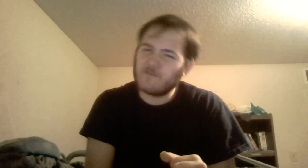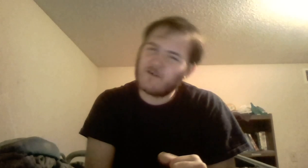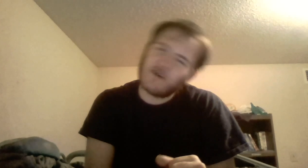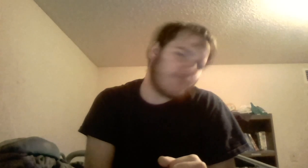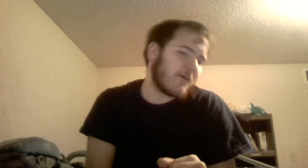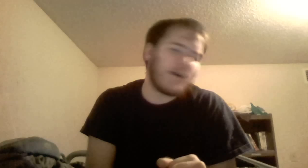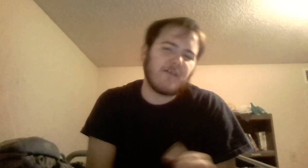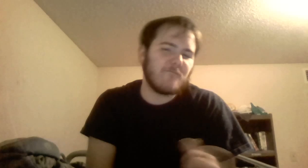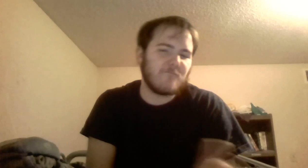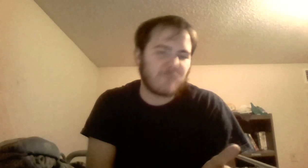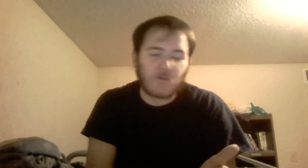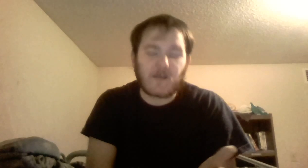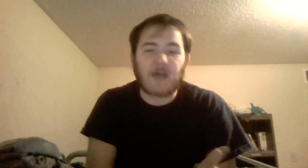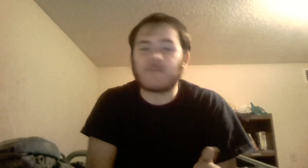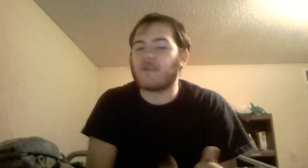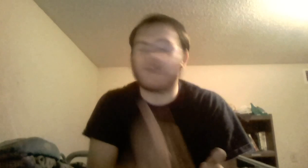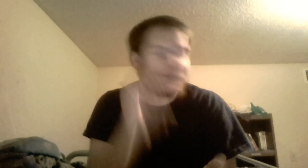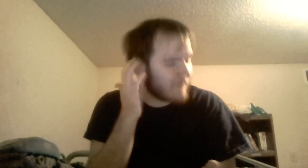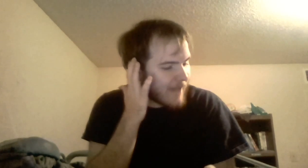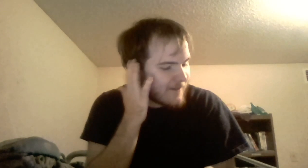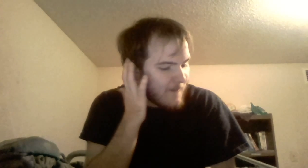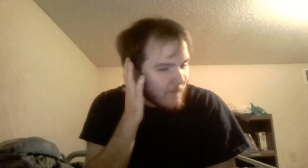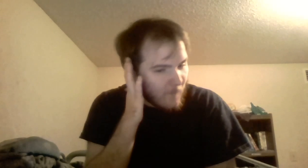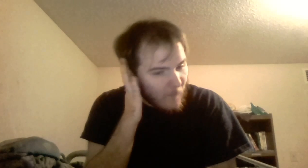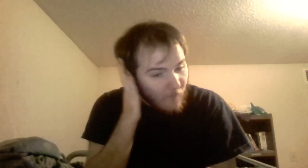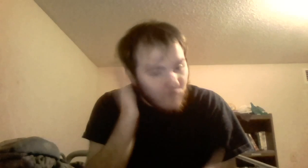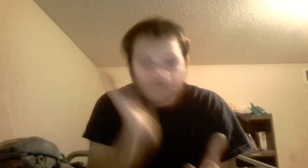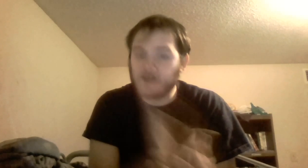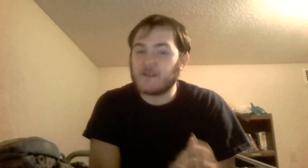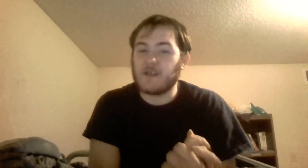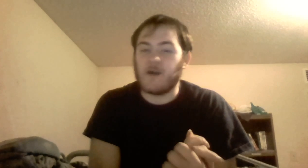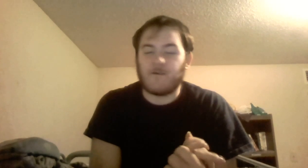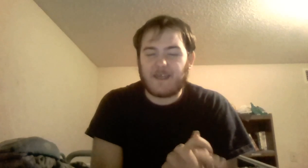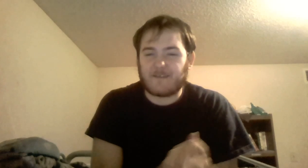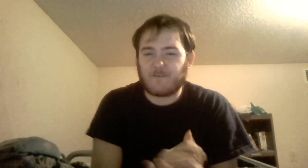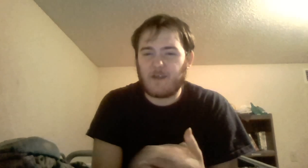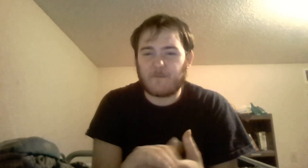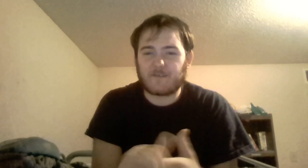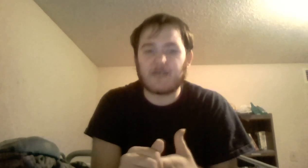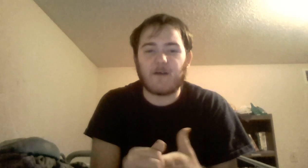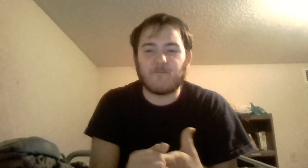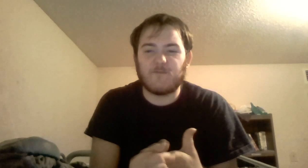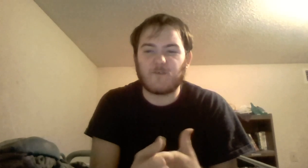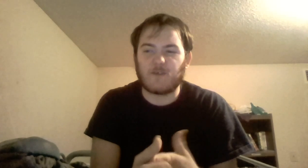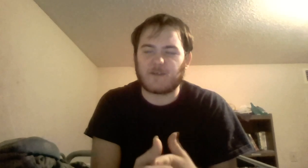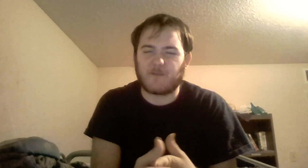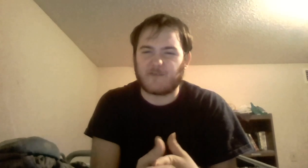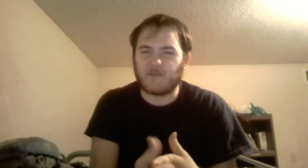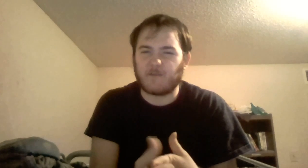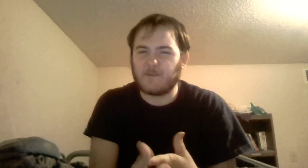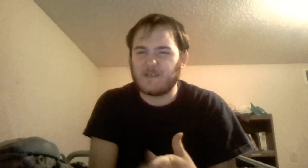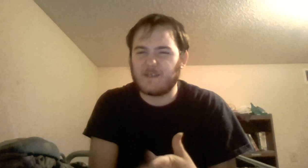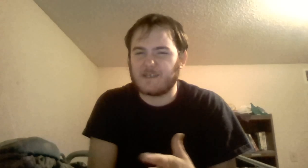far, but still not next game is bad, so there you go, oh yeah, quite a to get out of someone because of the M.O.P.,